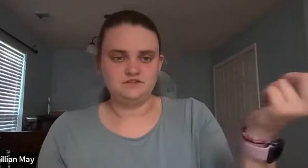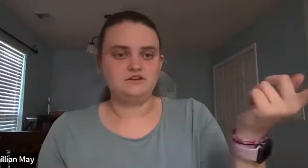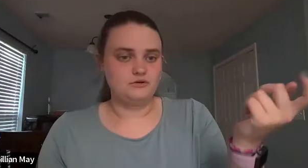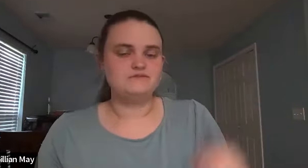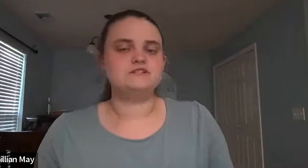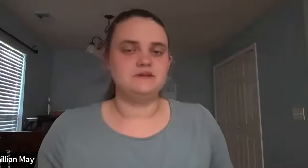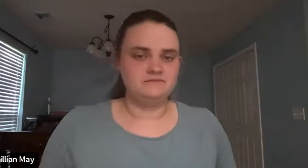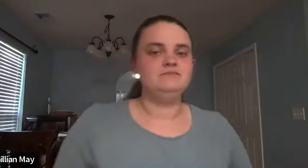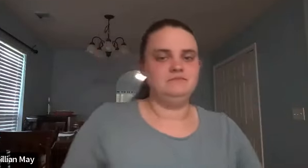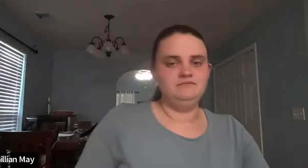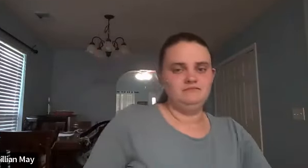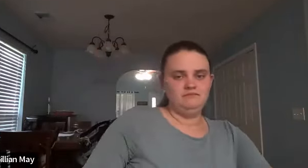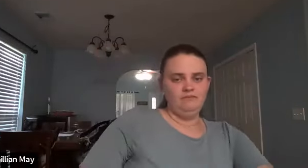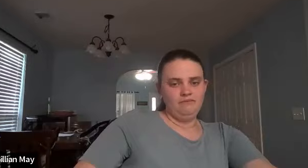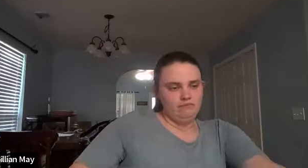like you're throwing a frisbee.